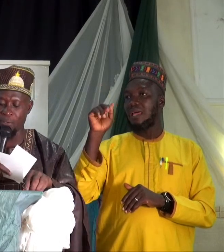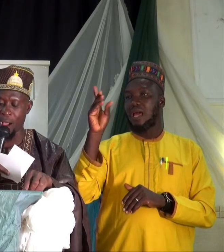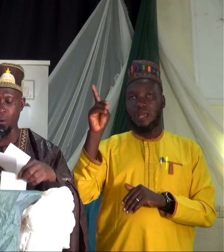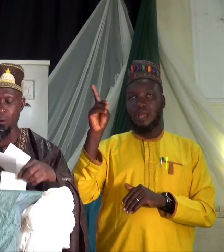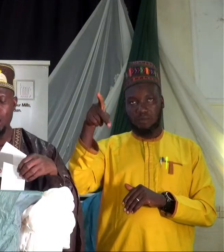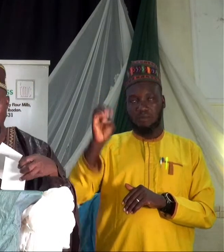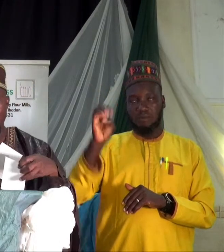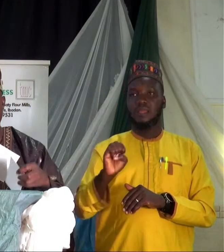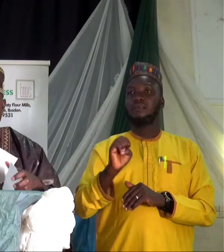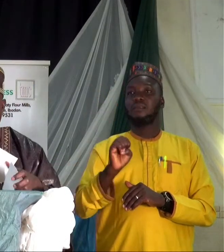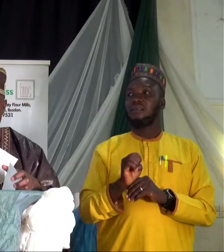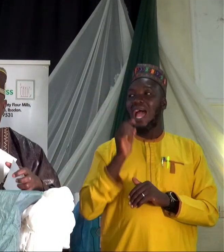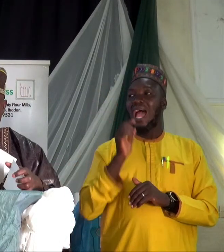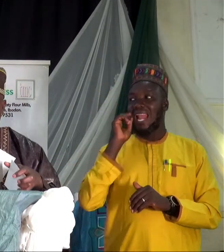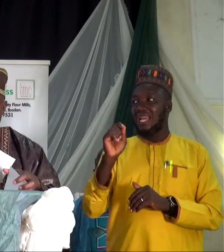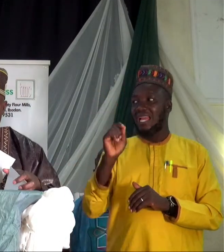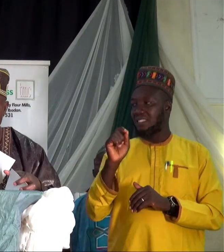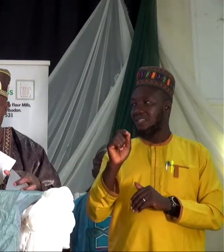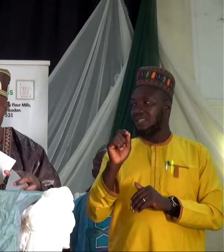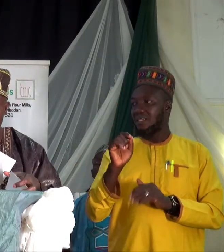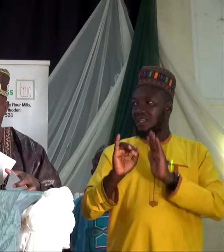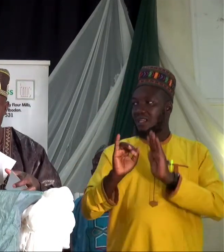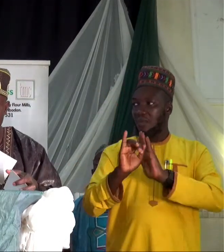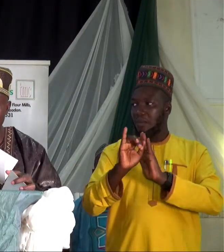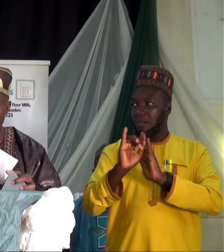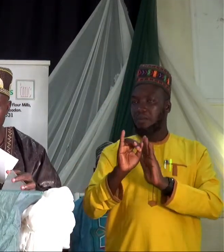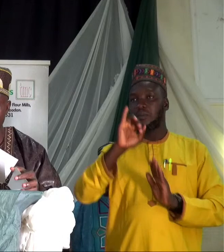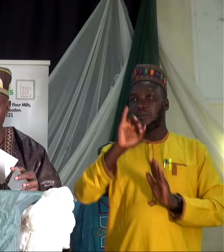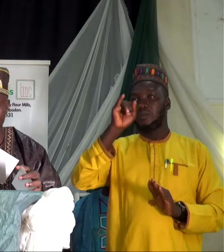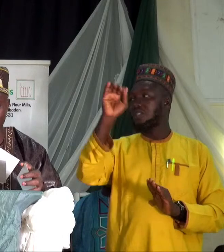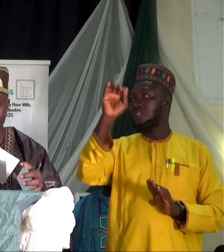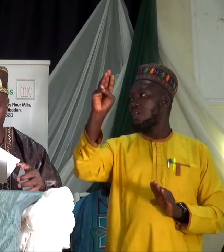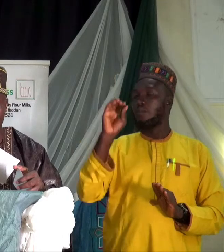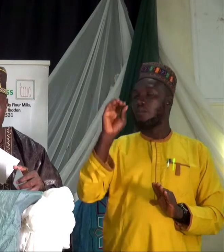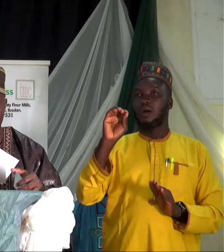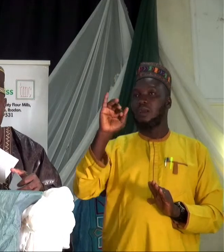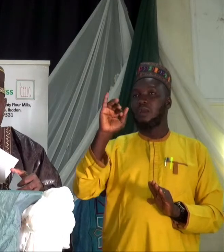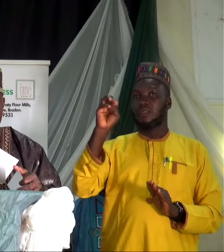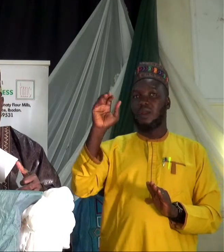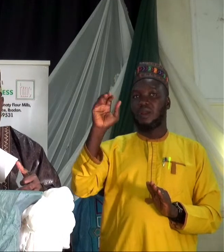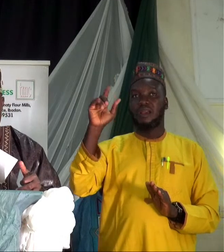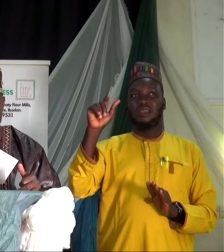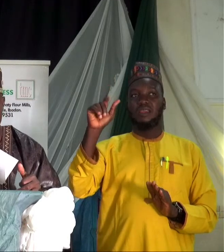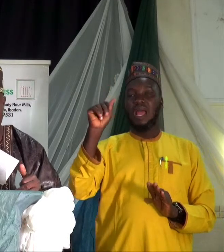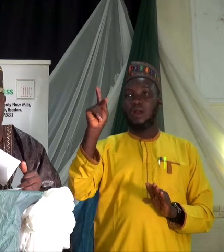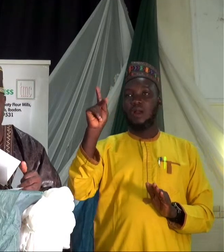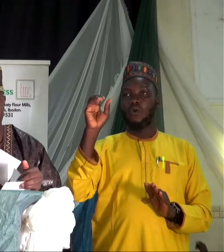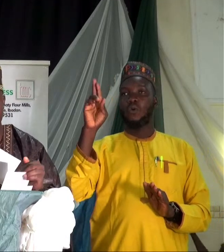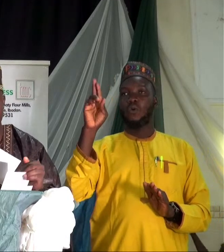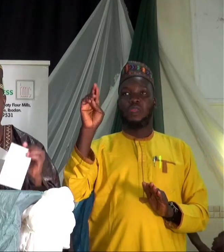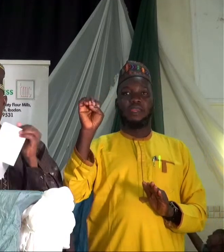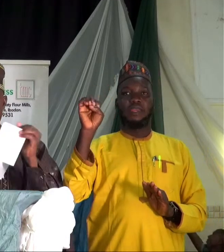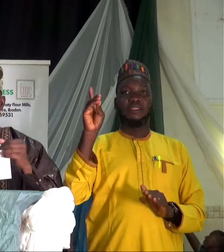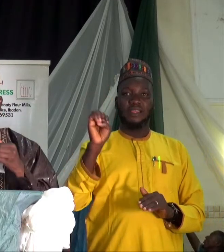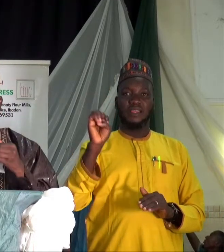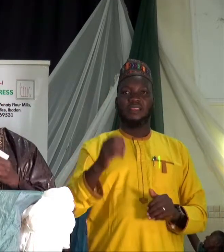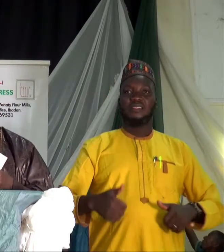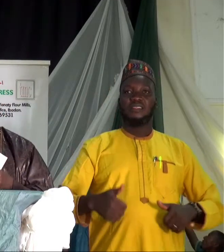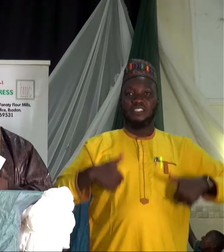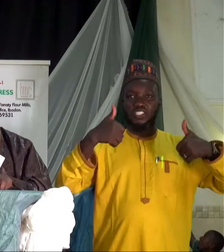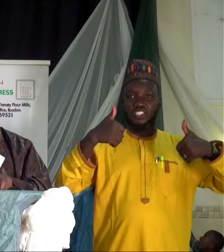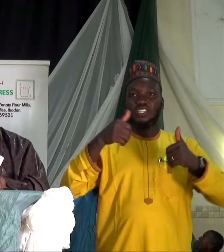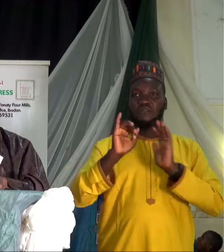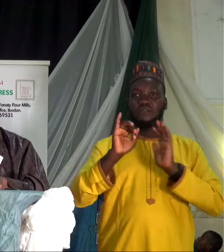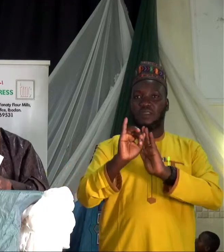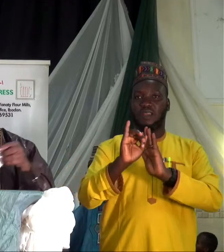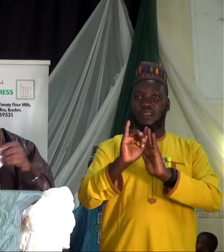Awon Alhaji Imam Jima Ismail Akorede Olabani Saini Asada Chief Imam Tirimidi Badmos you